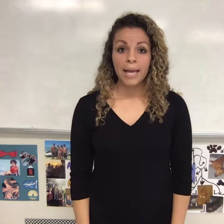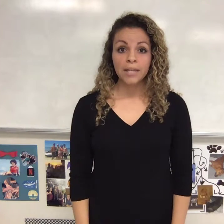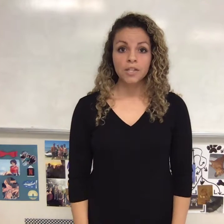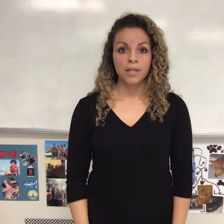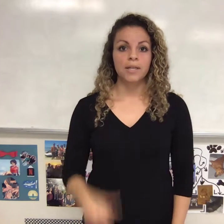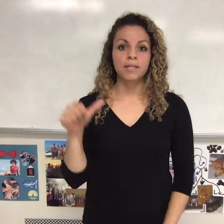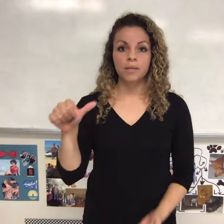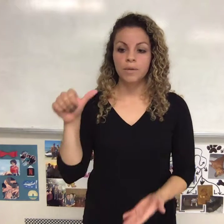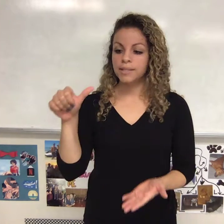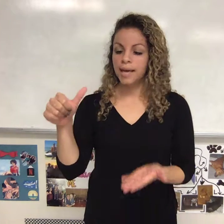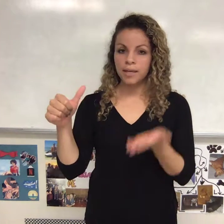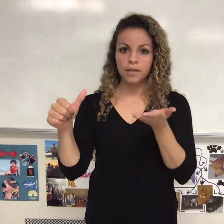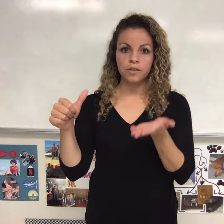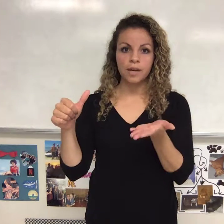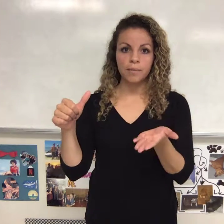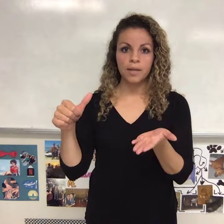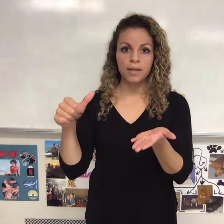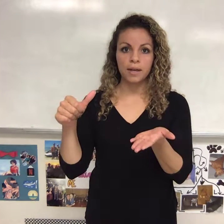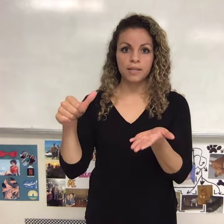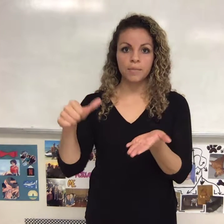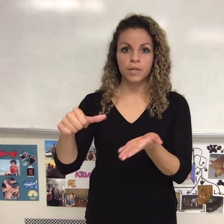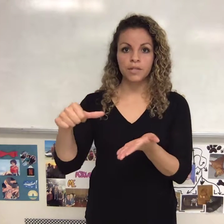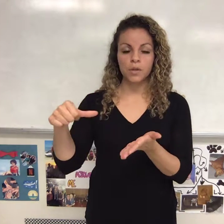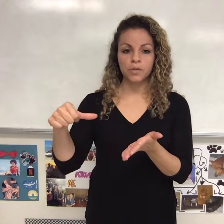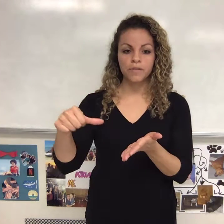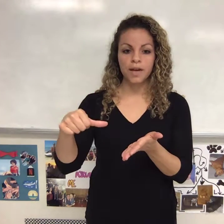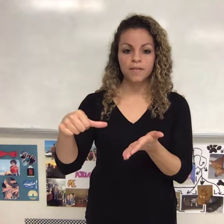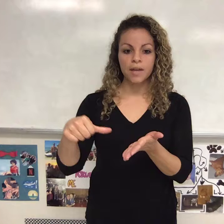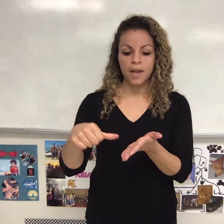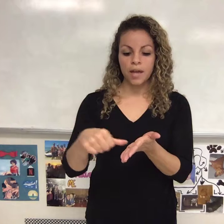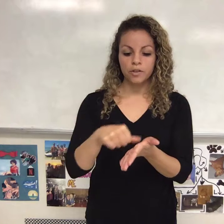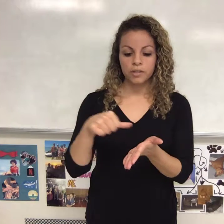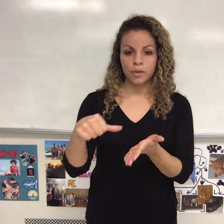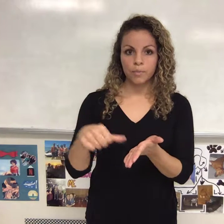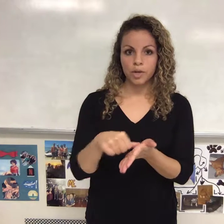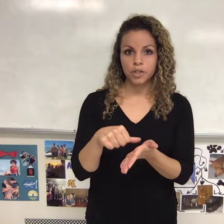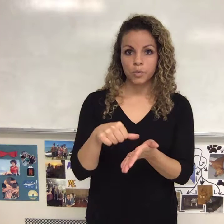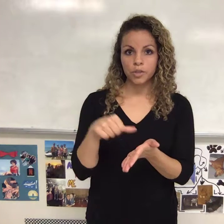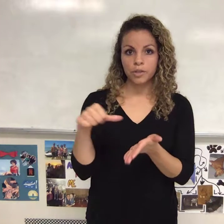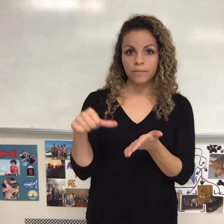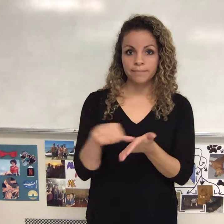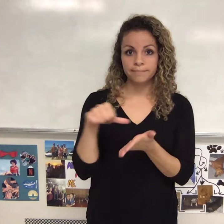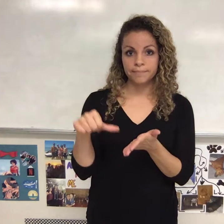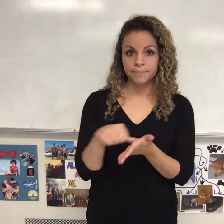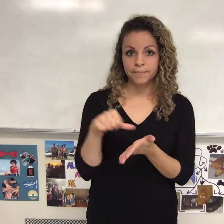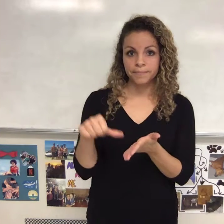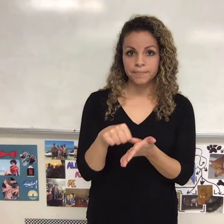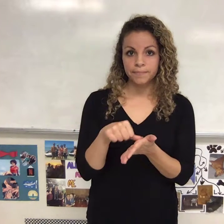Page is going to be a 10 in your dominant, non-dominant is a closed 5, and you're just going to brush towards you.